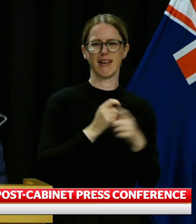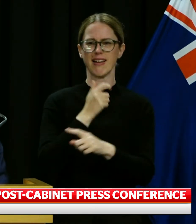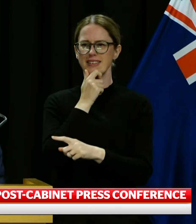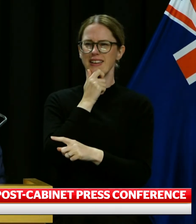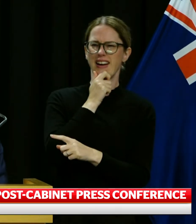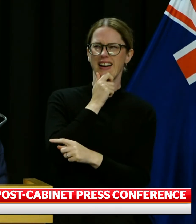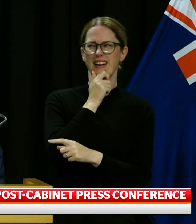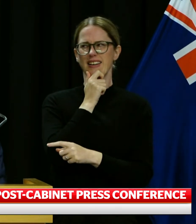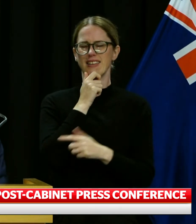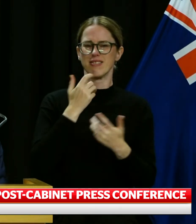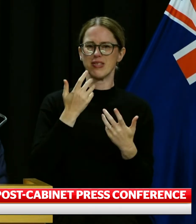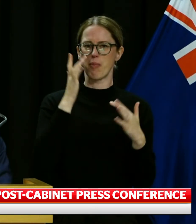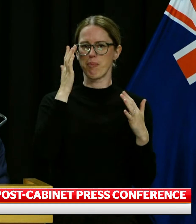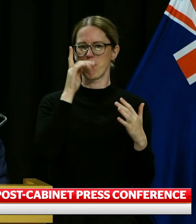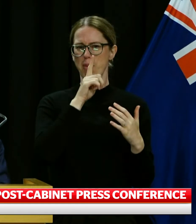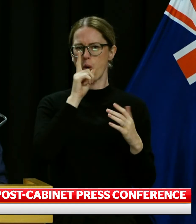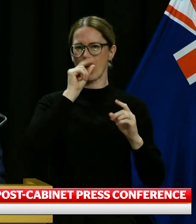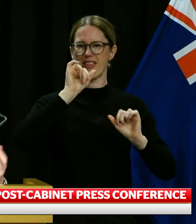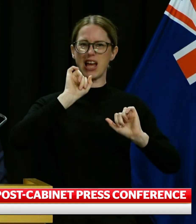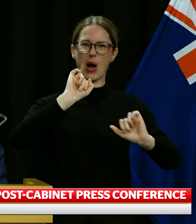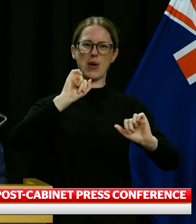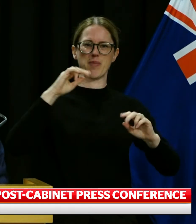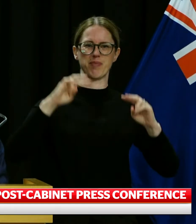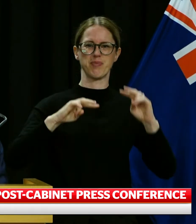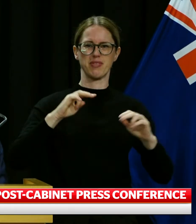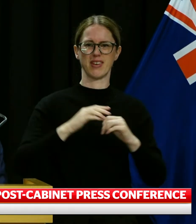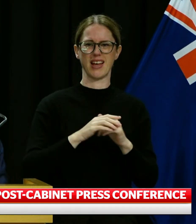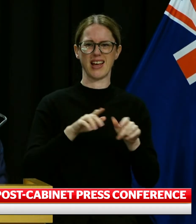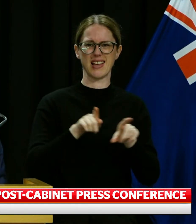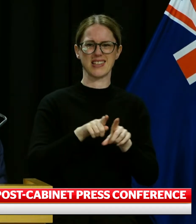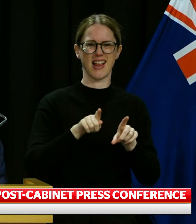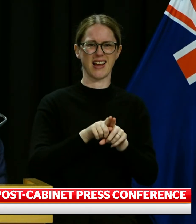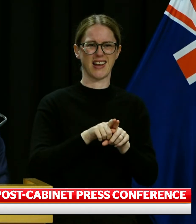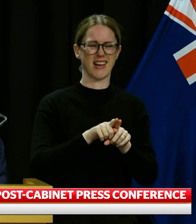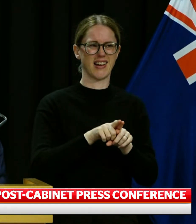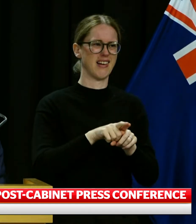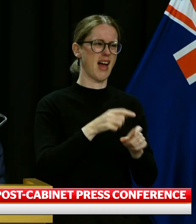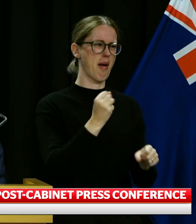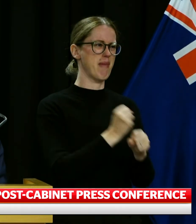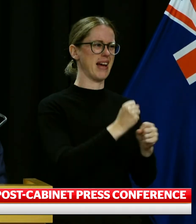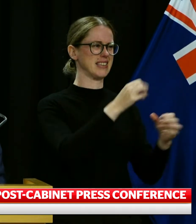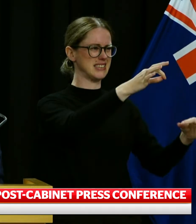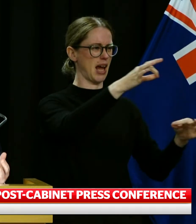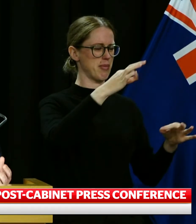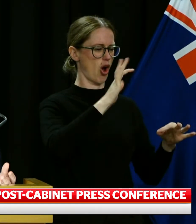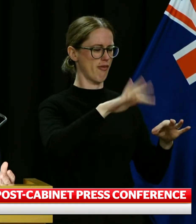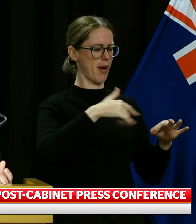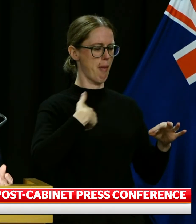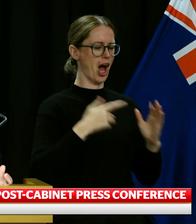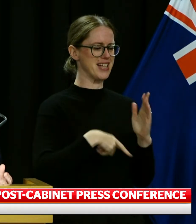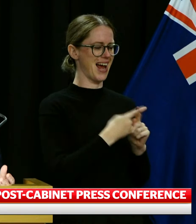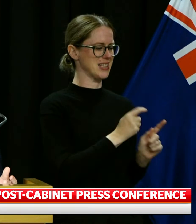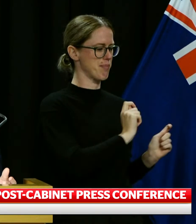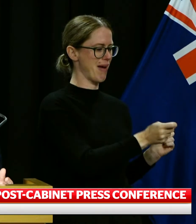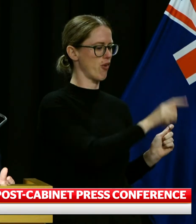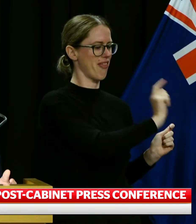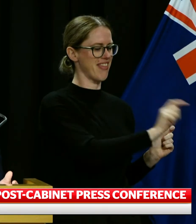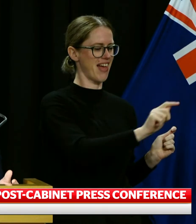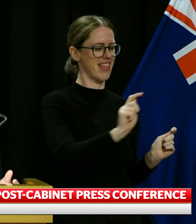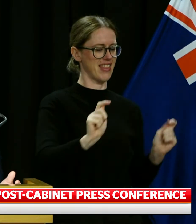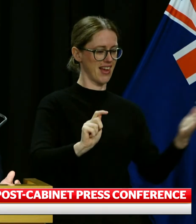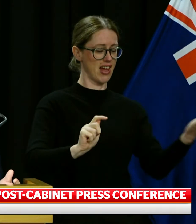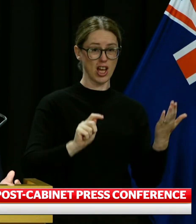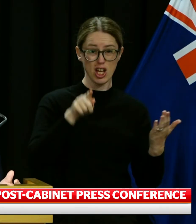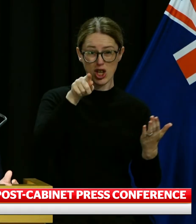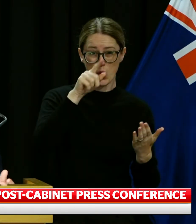People can form their own judgments on that. It's kind of a bit like pledging to bring back the bank statement, really. I mean, ultimately, anyone can look up on their